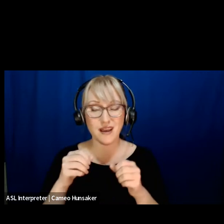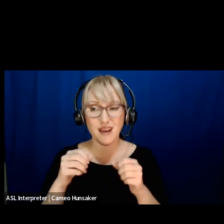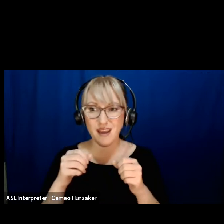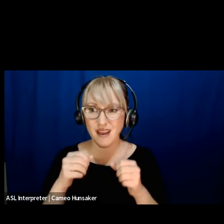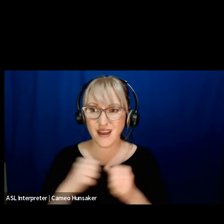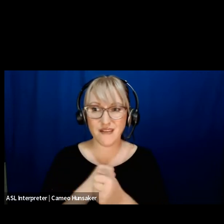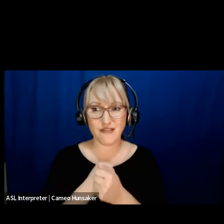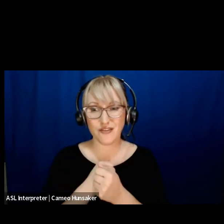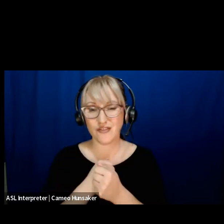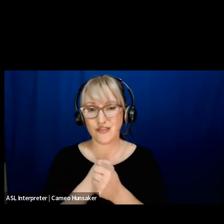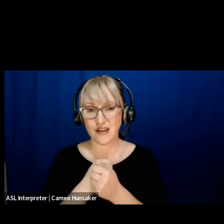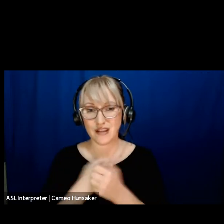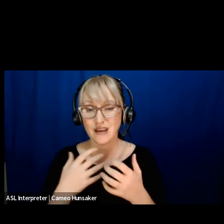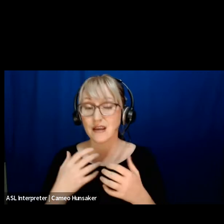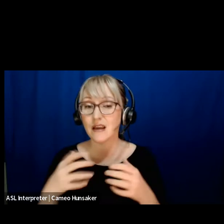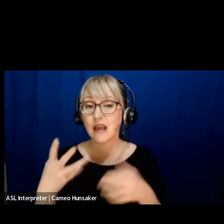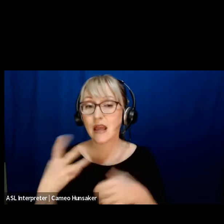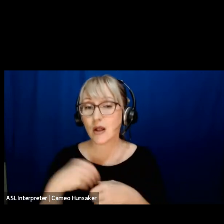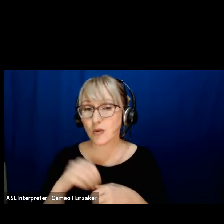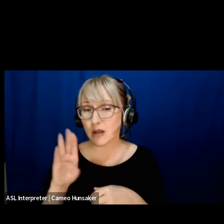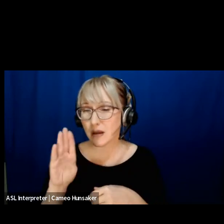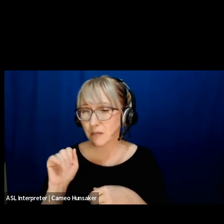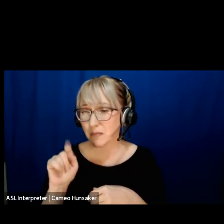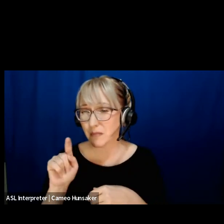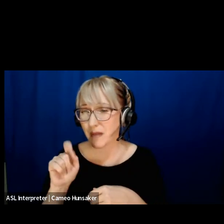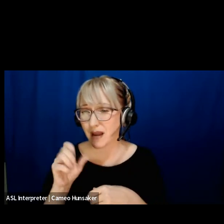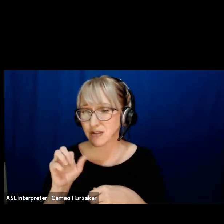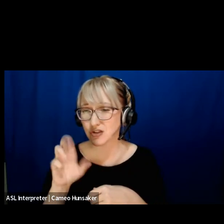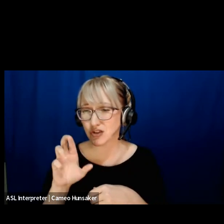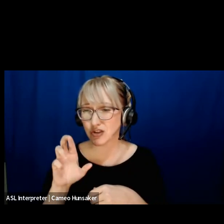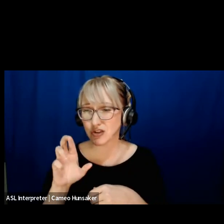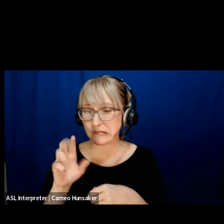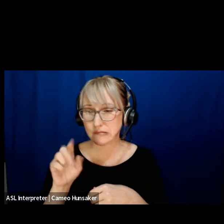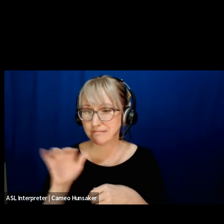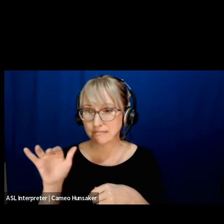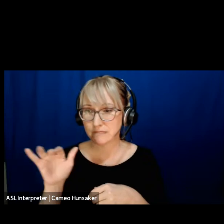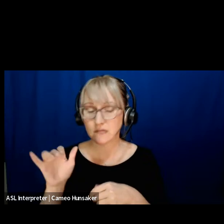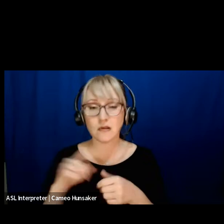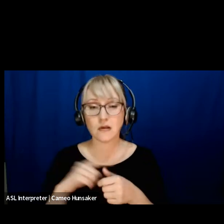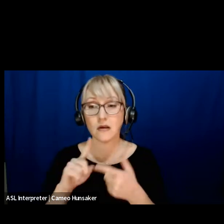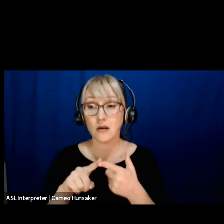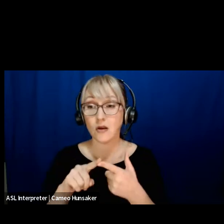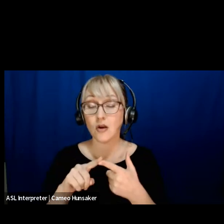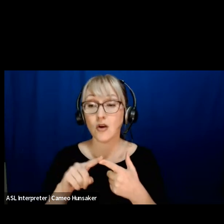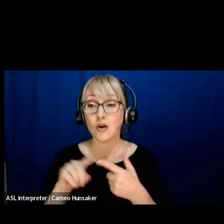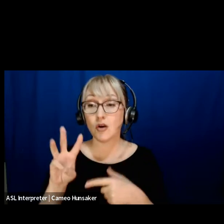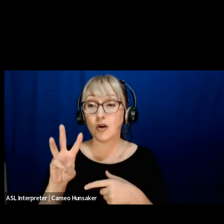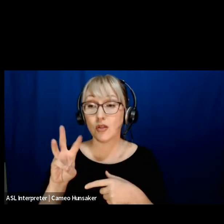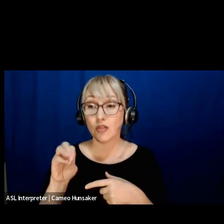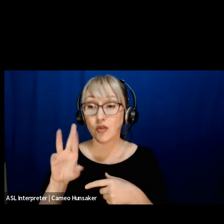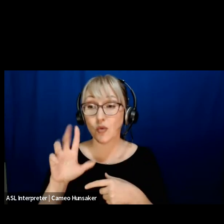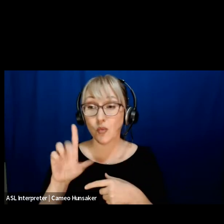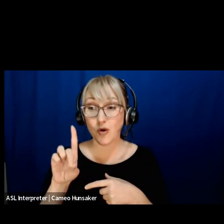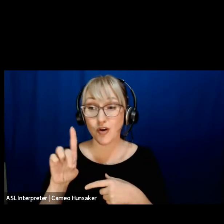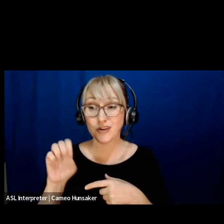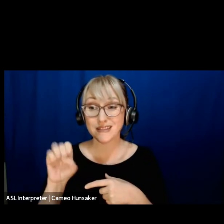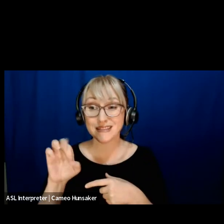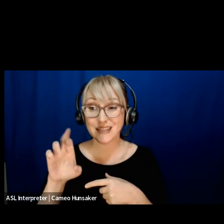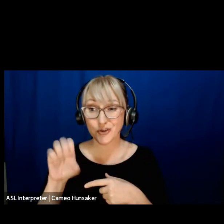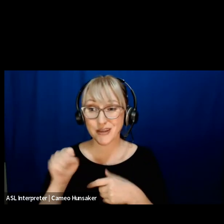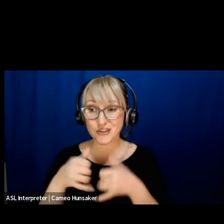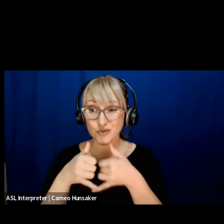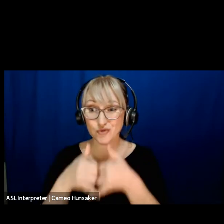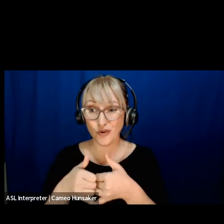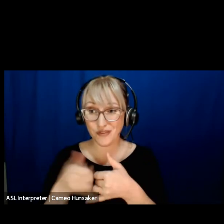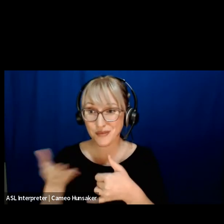the Diamondbacks mascot. We also had the World Series trophy at the stadium, so you could come and see that and take a